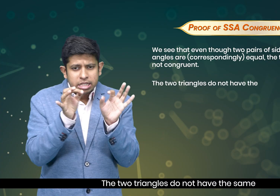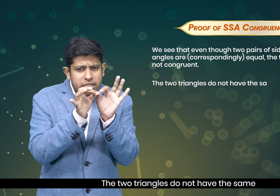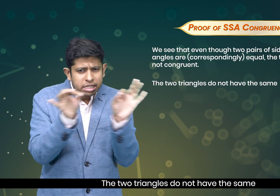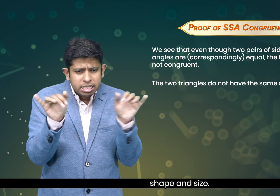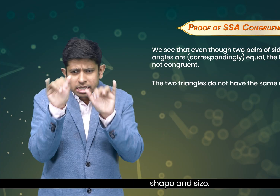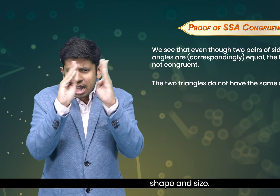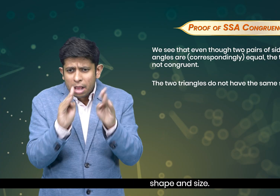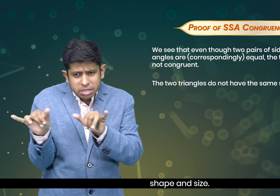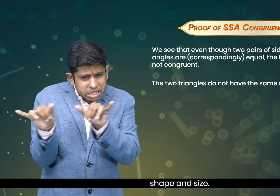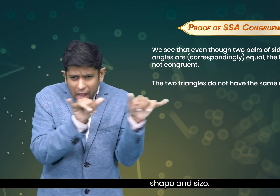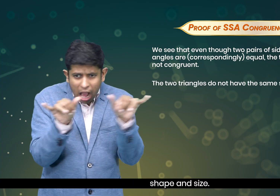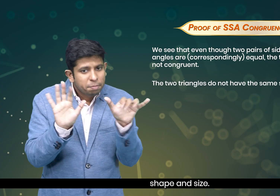same shape and size.